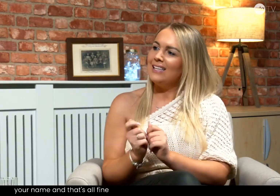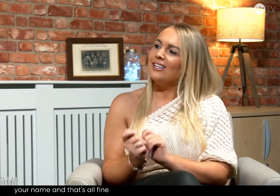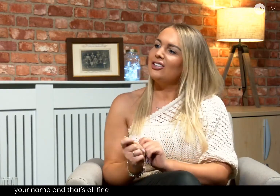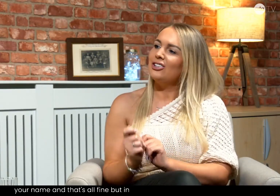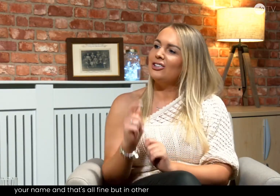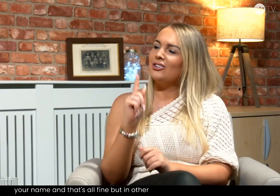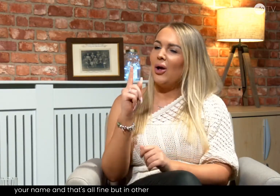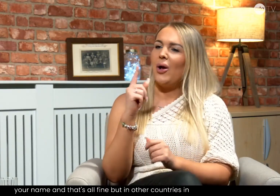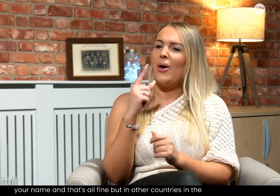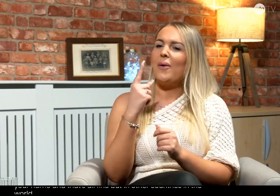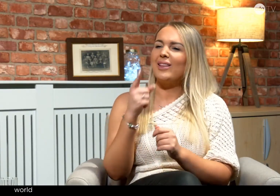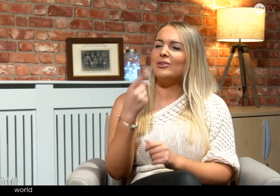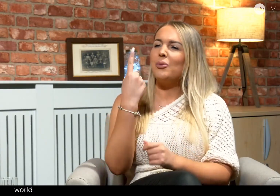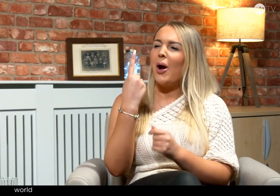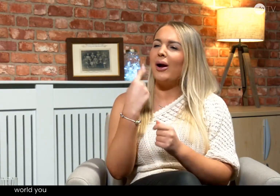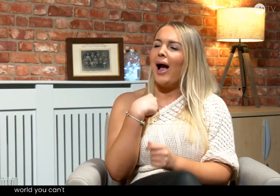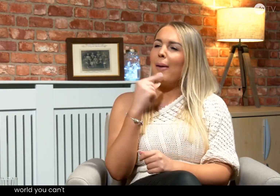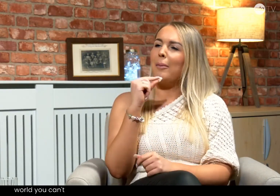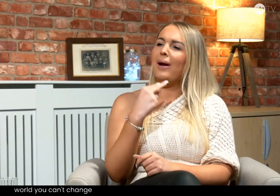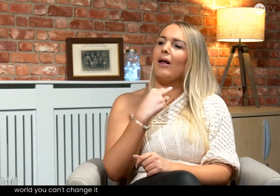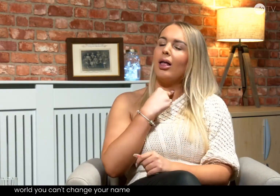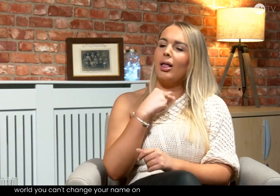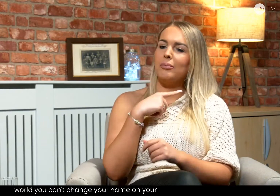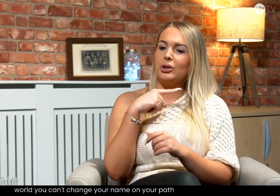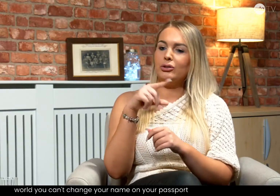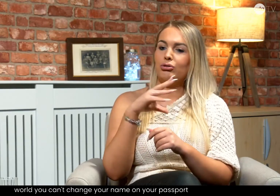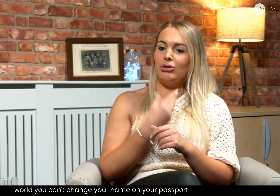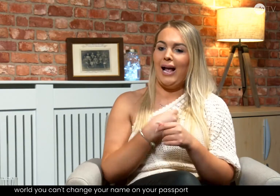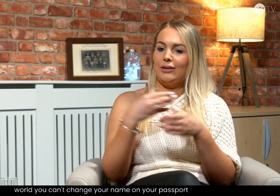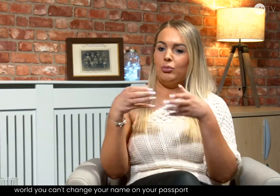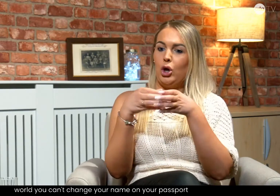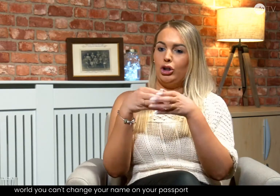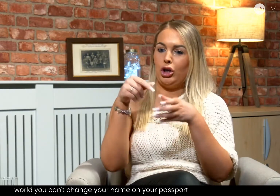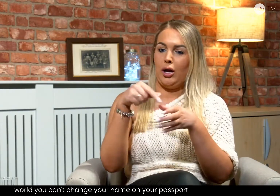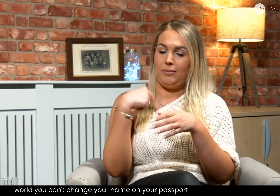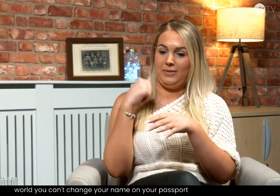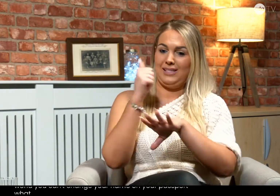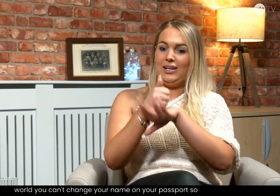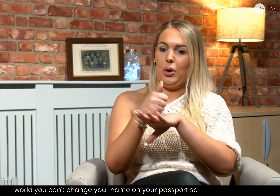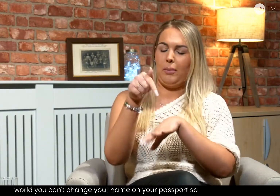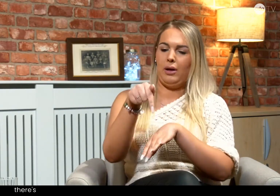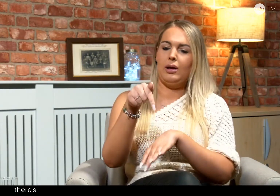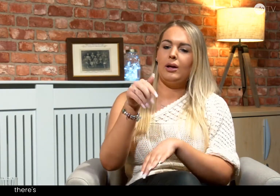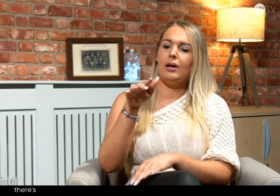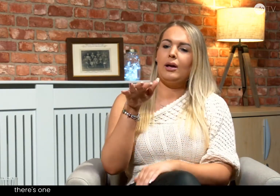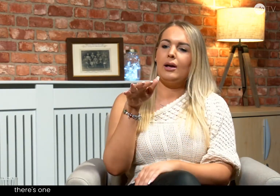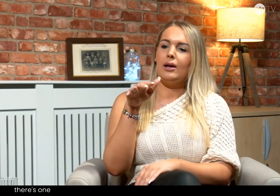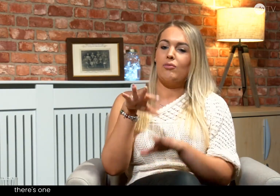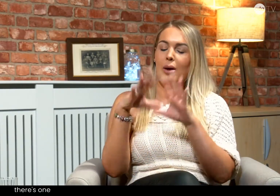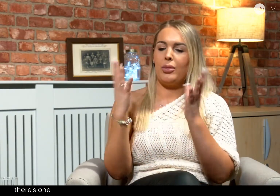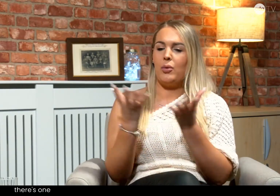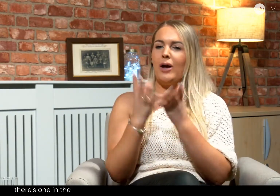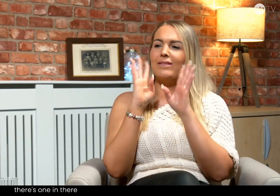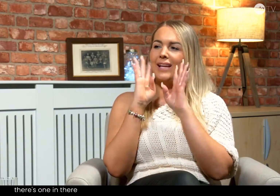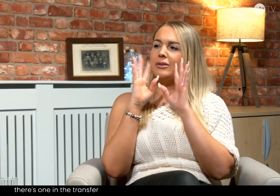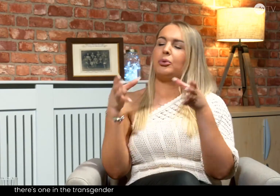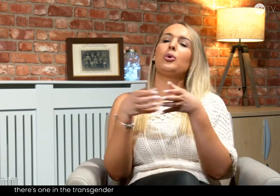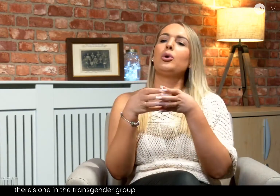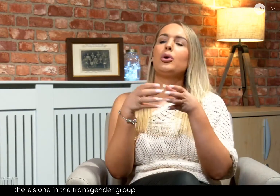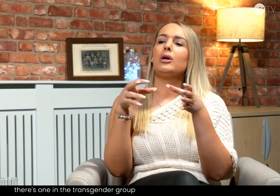can't change your name on your passport. So there's one in the transgender group that I set up, and you